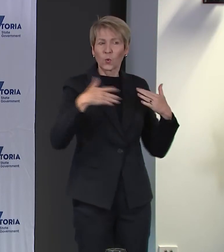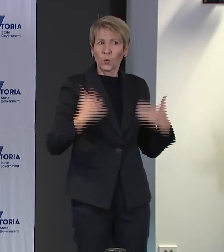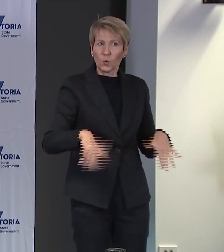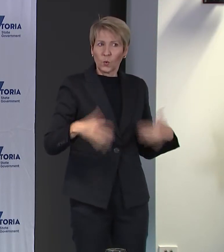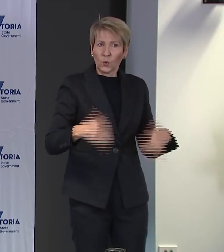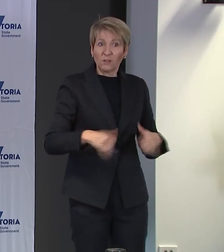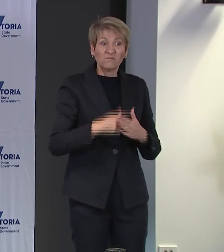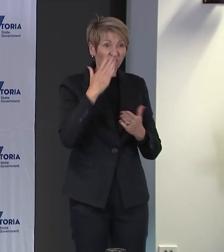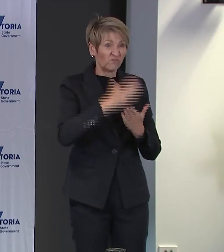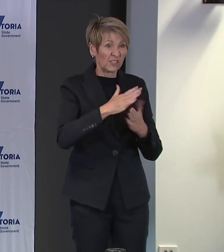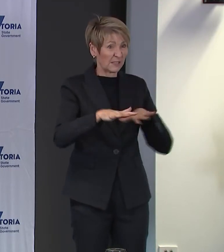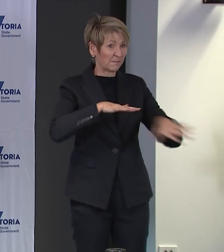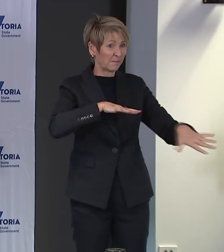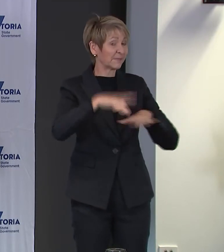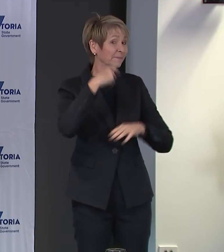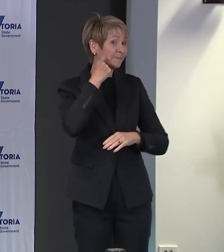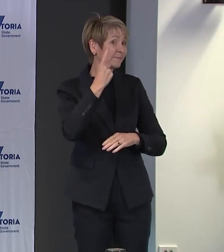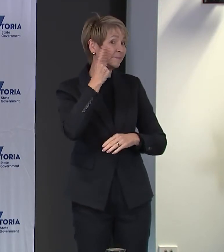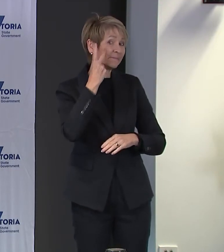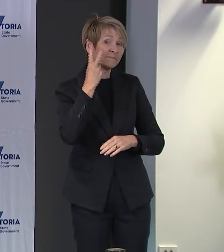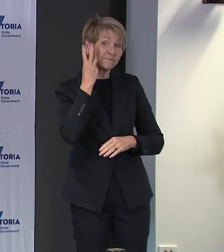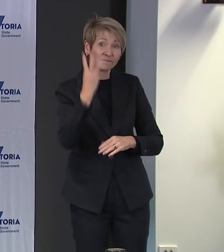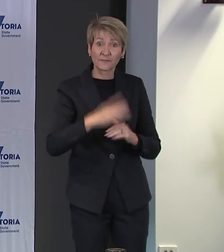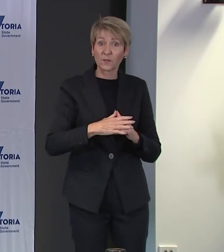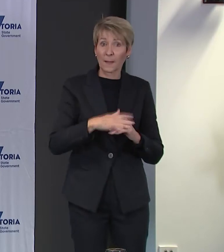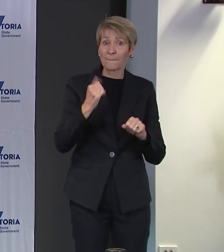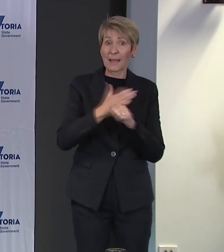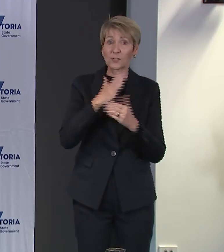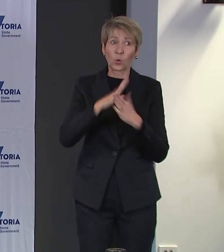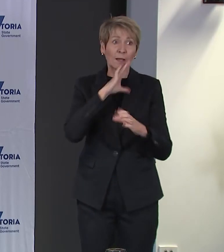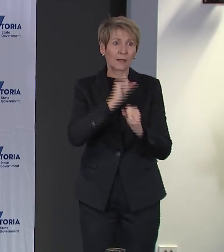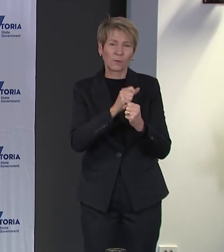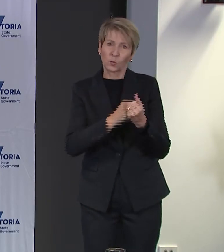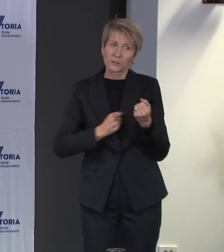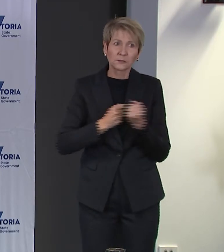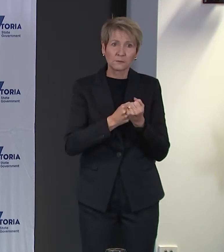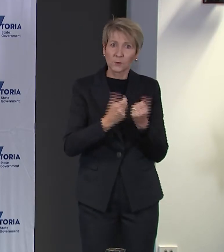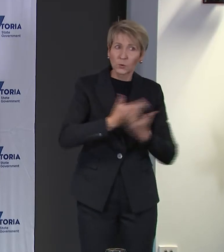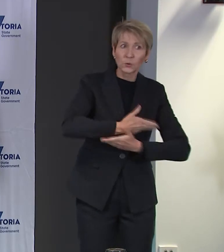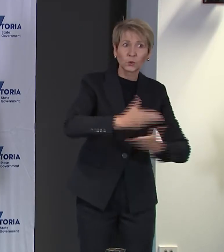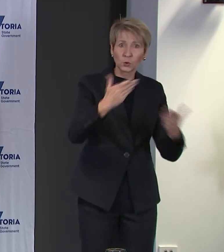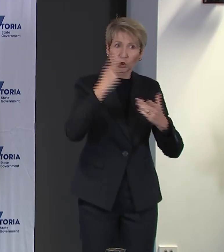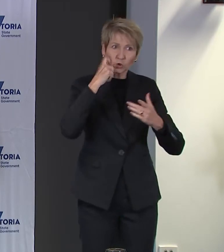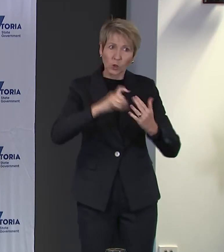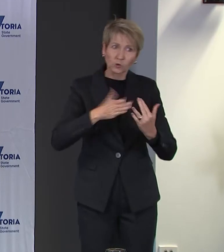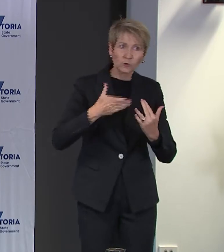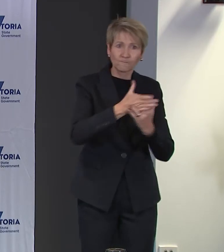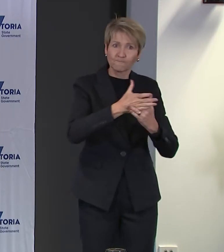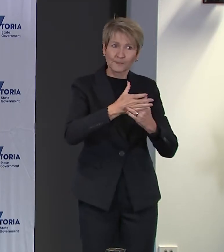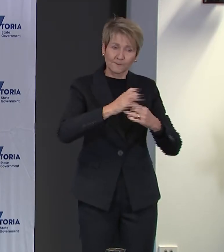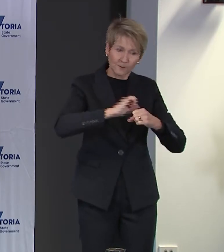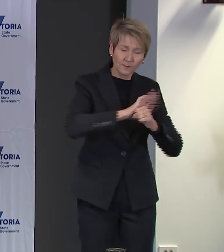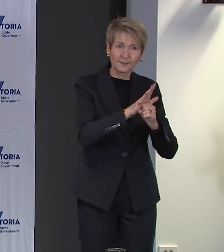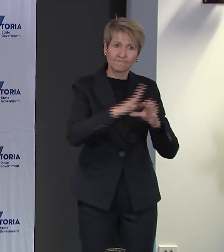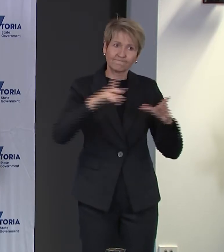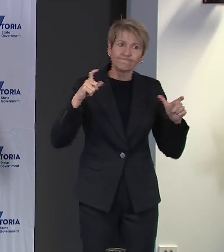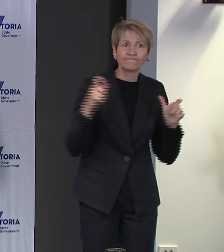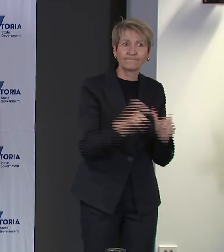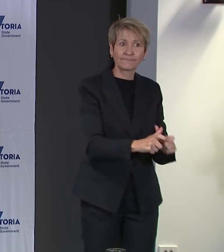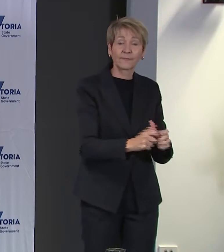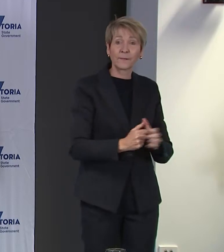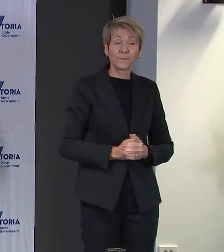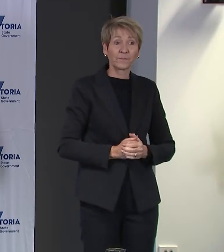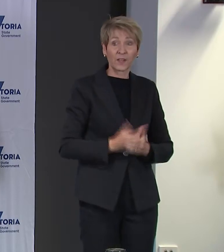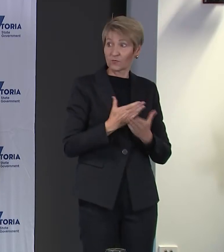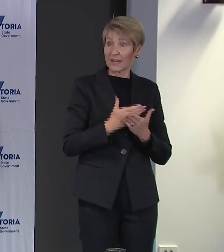It is going to be a busy few days, and we'll make sure we're there with you every step of the way. With that, the Minister, Professor Lewin,